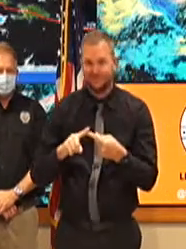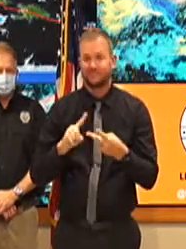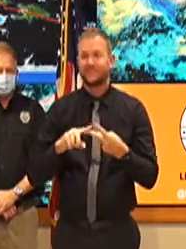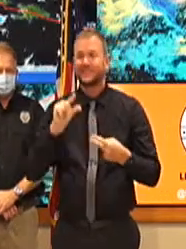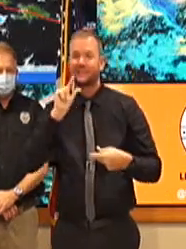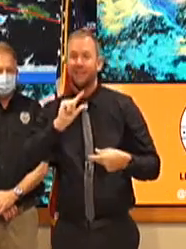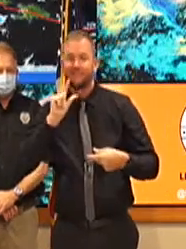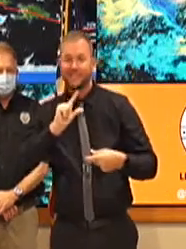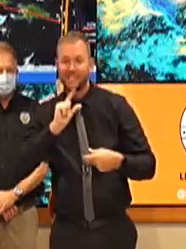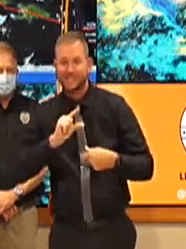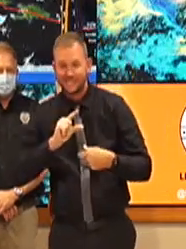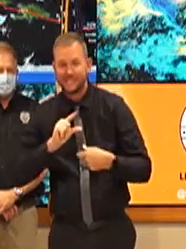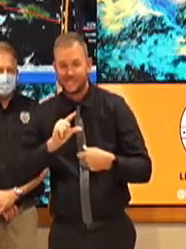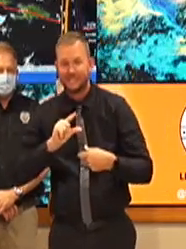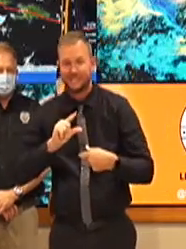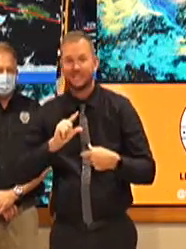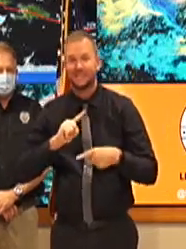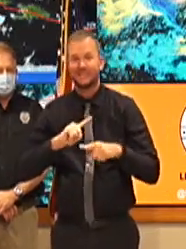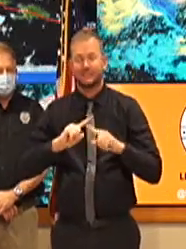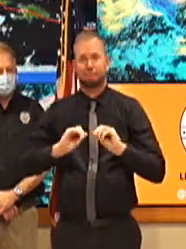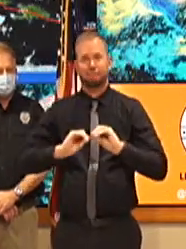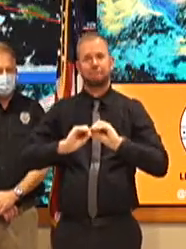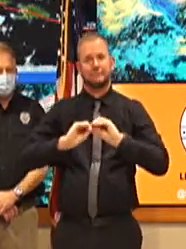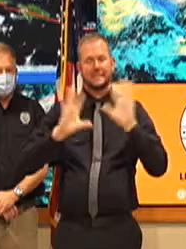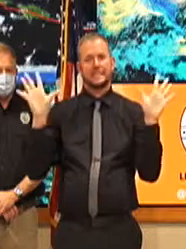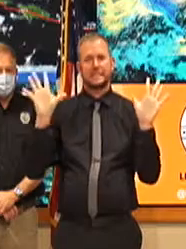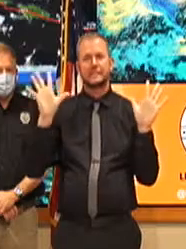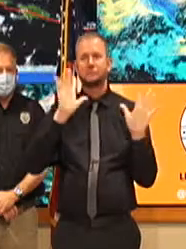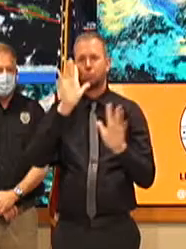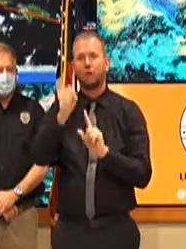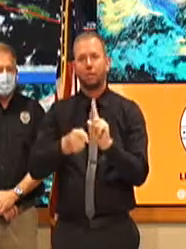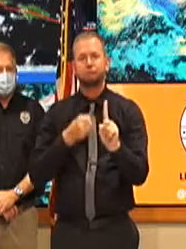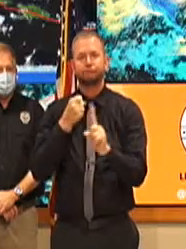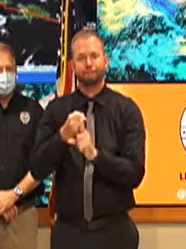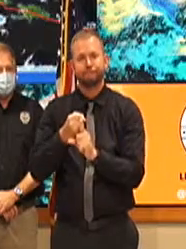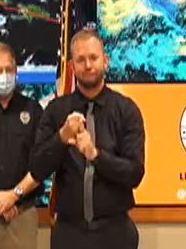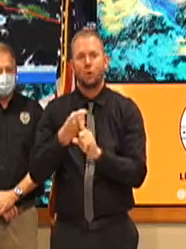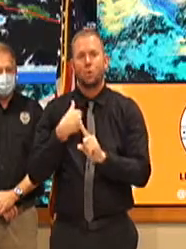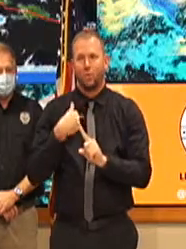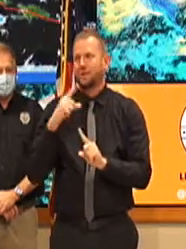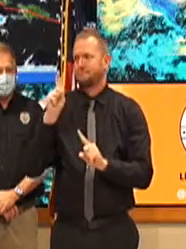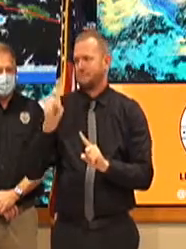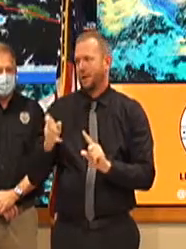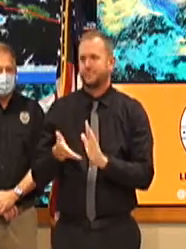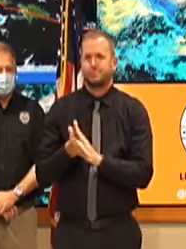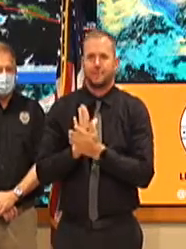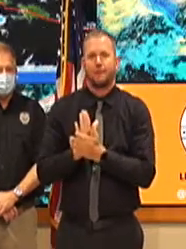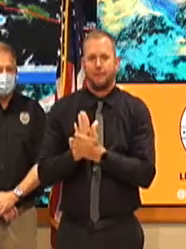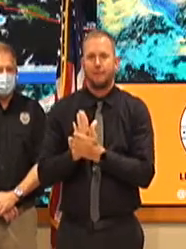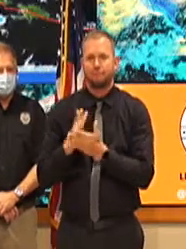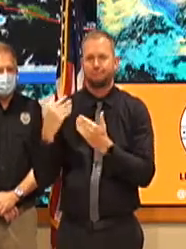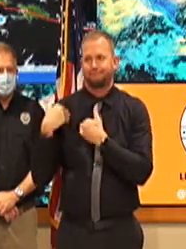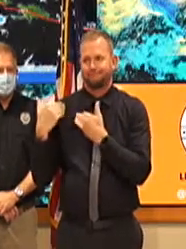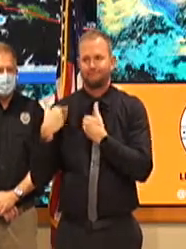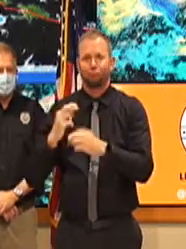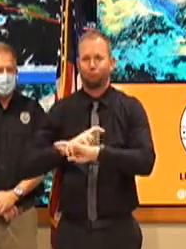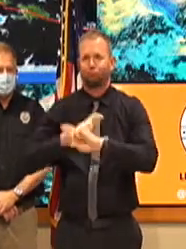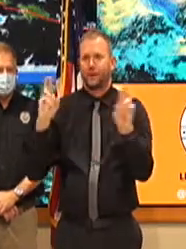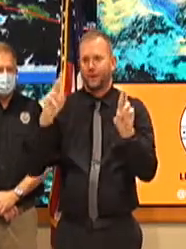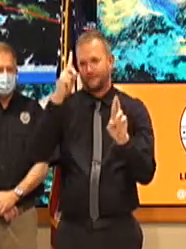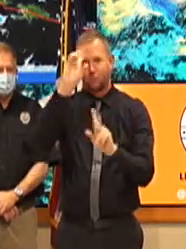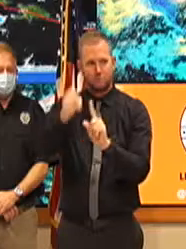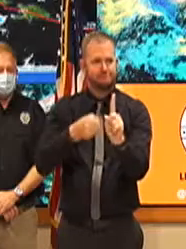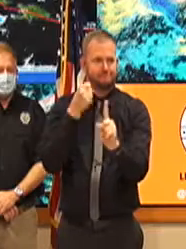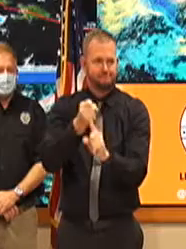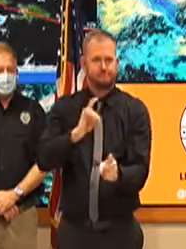need to be prepared for the very real potential of a direct hit from this storm. This is truly when we have